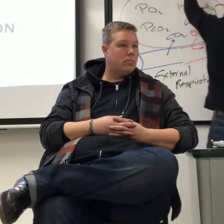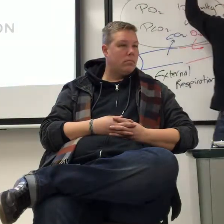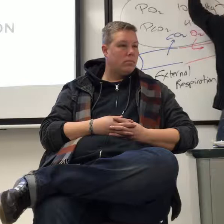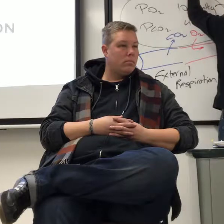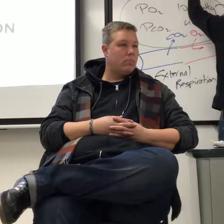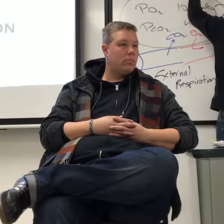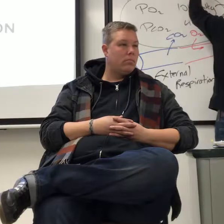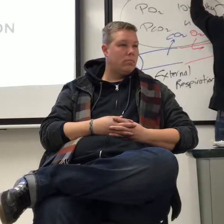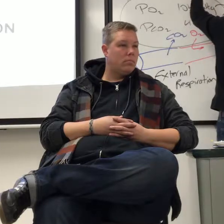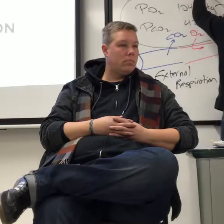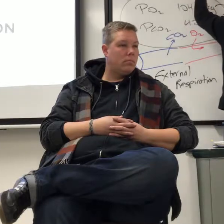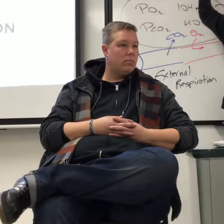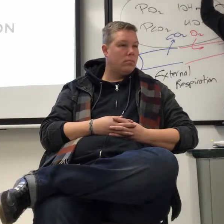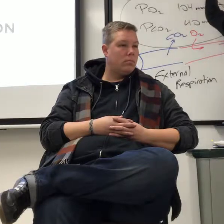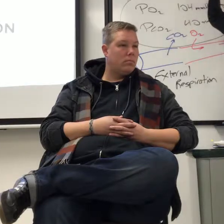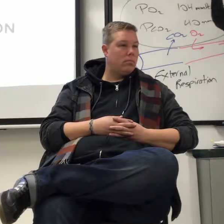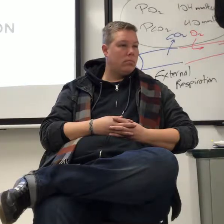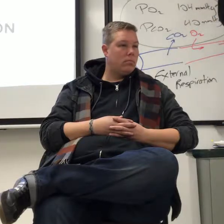Hold breath.